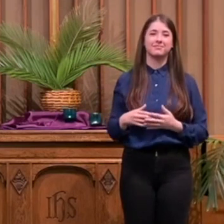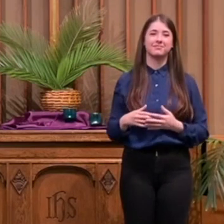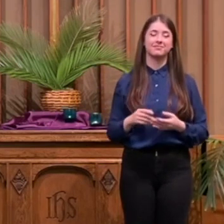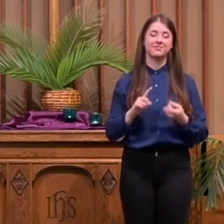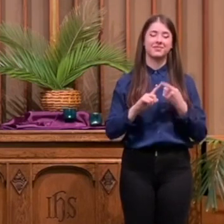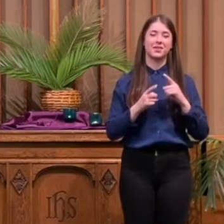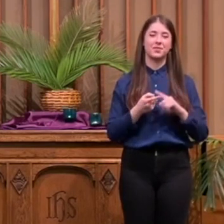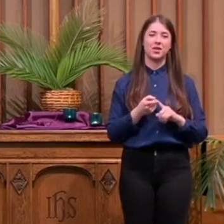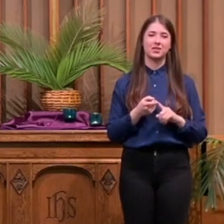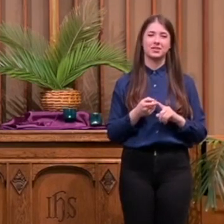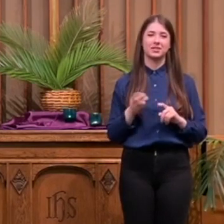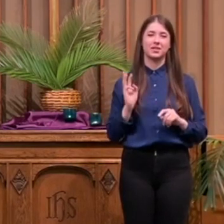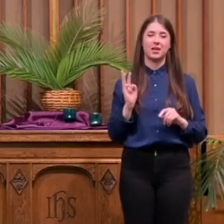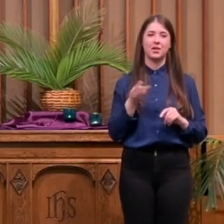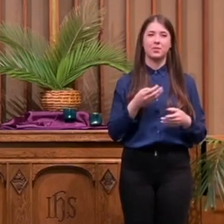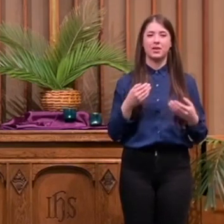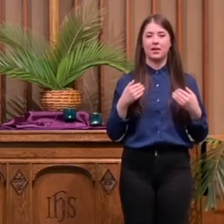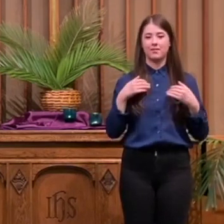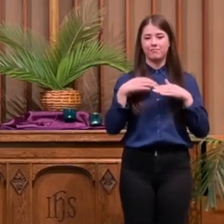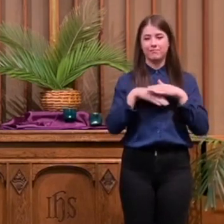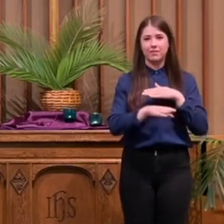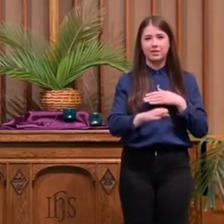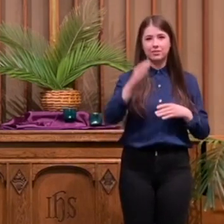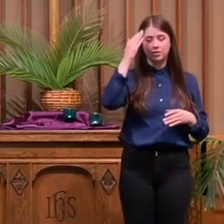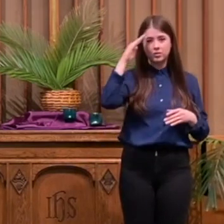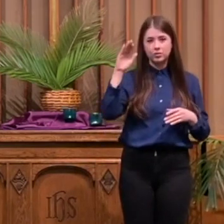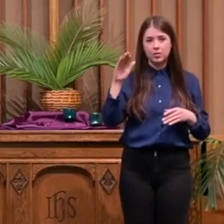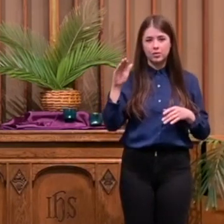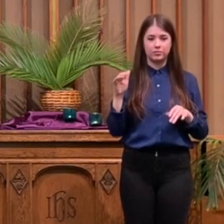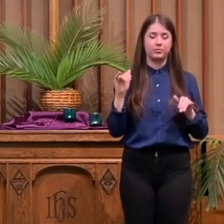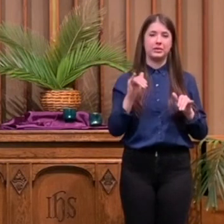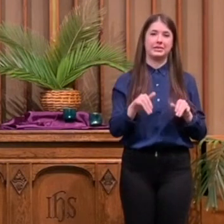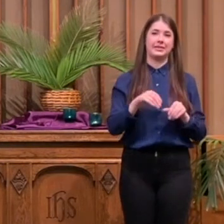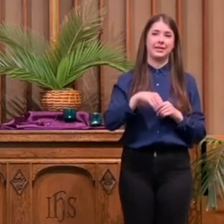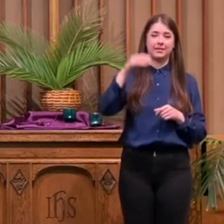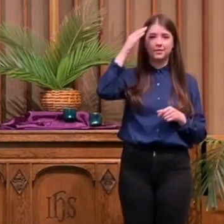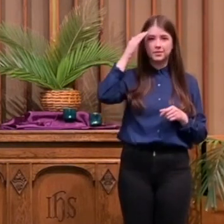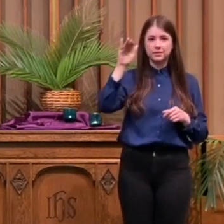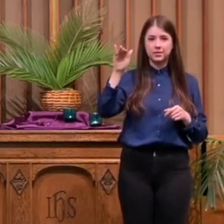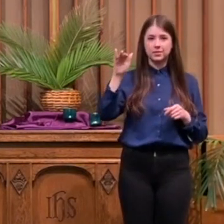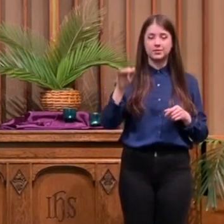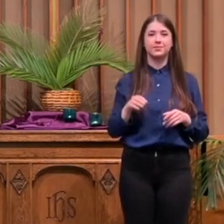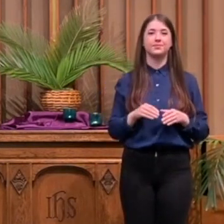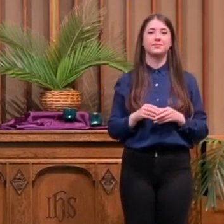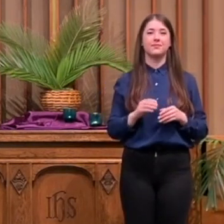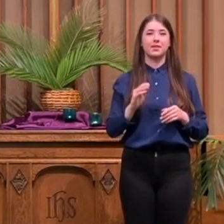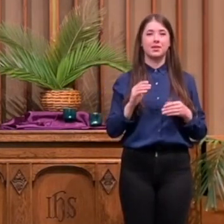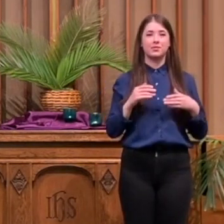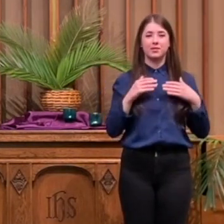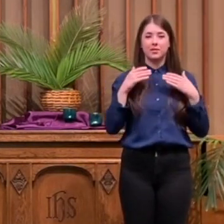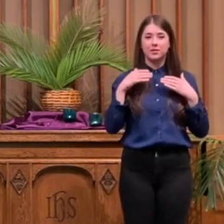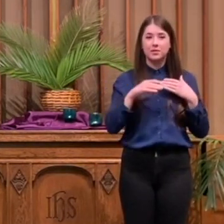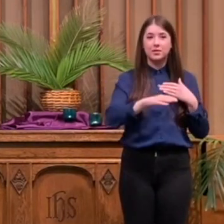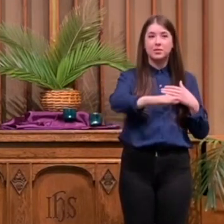Friends, we have been in the unknown, we are still in the unknown, and we are headed into the